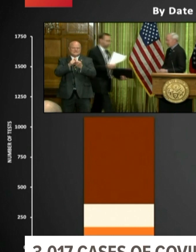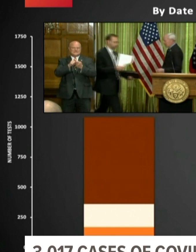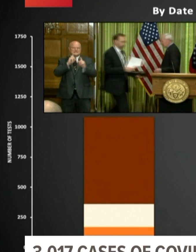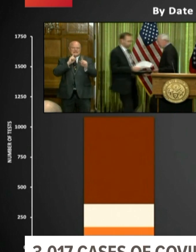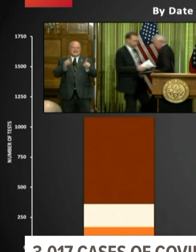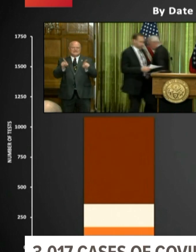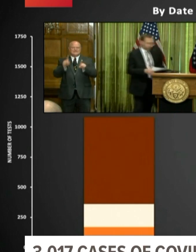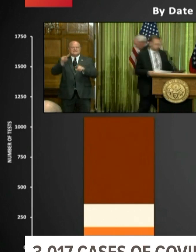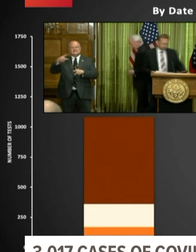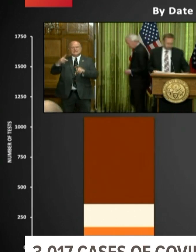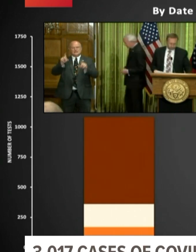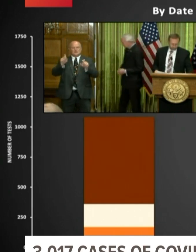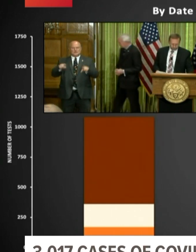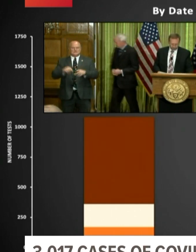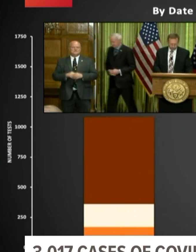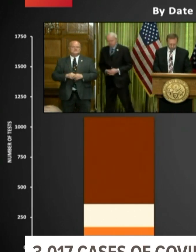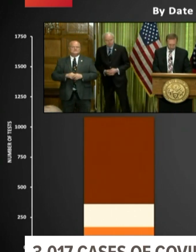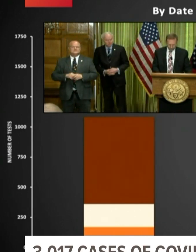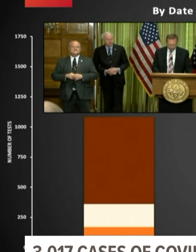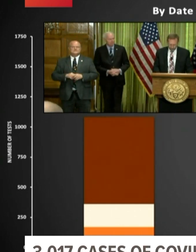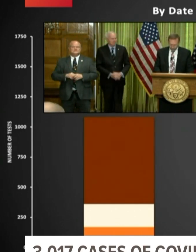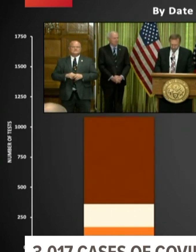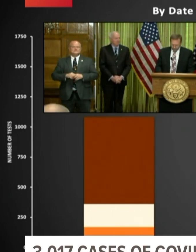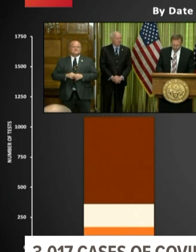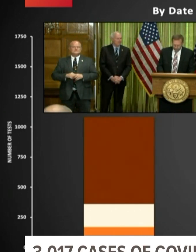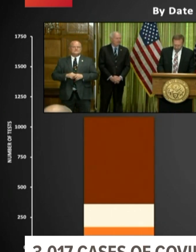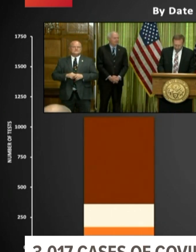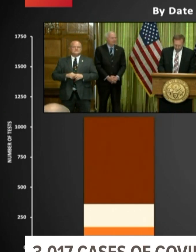and answer that second question.